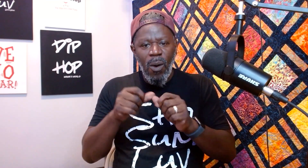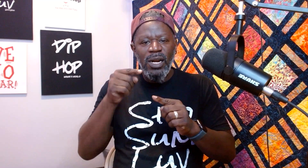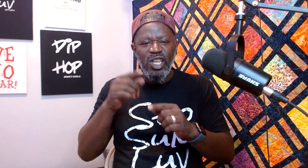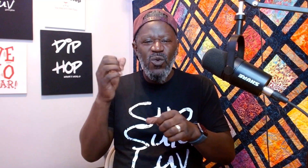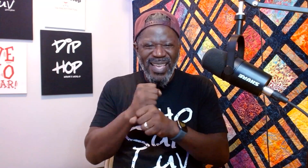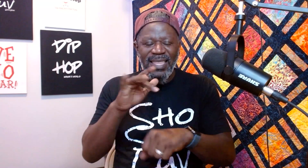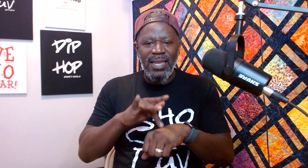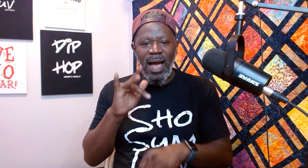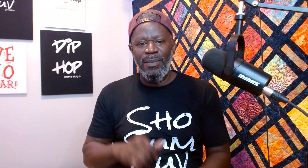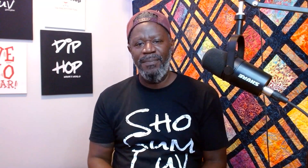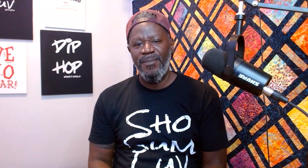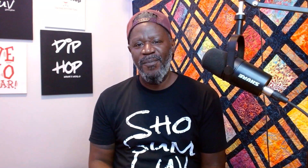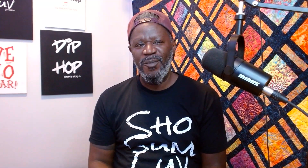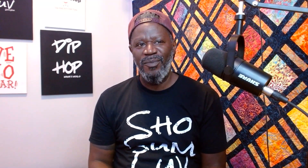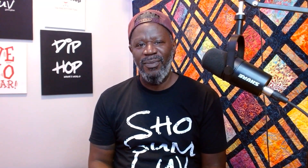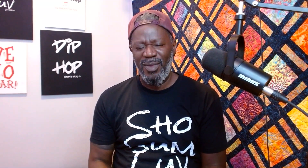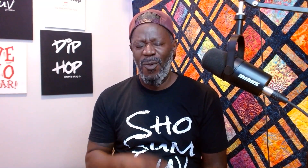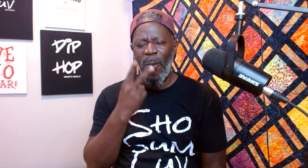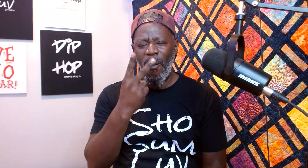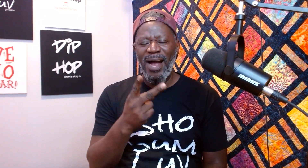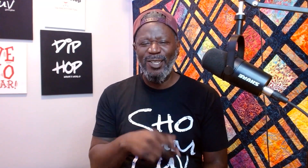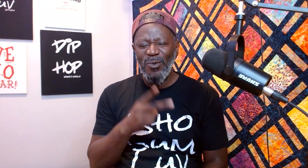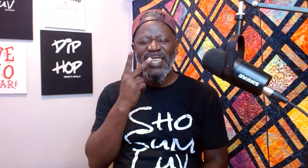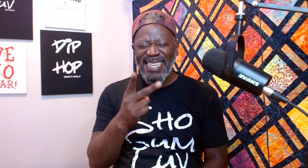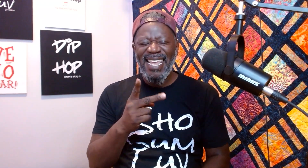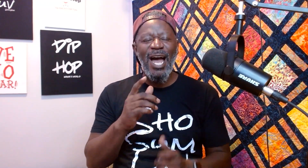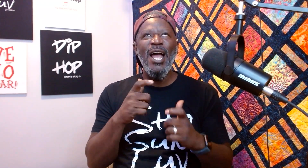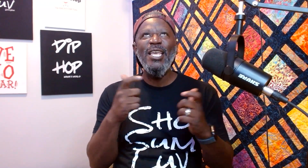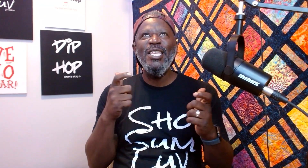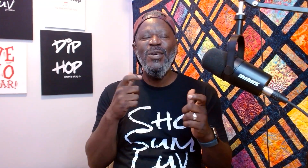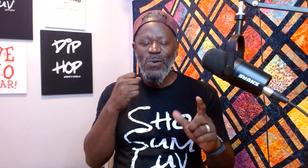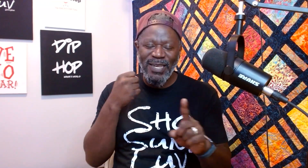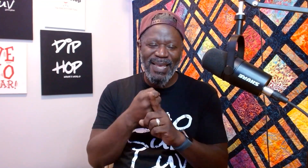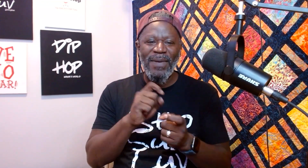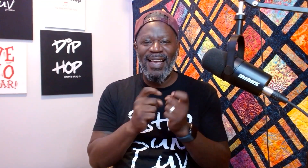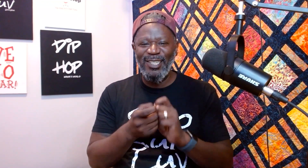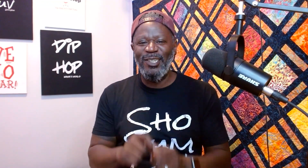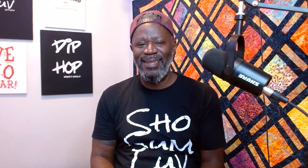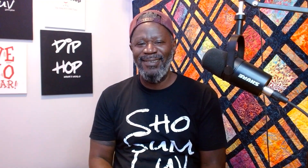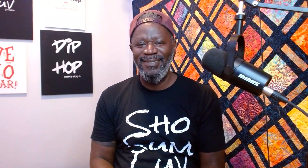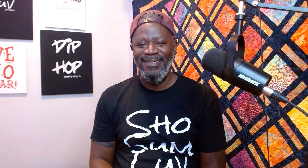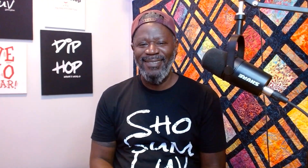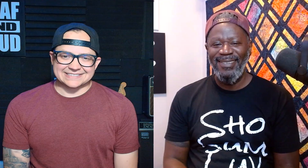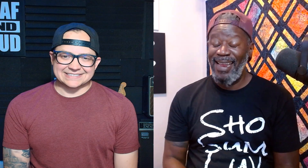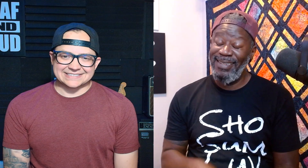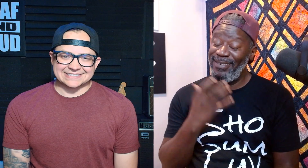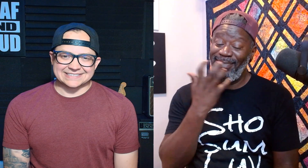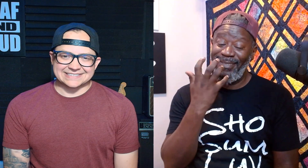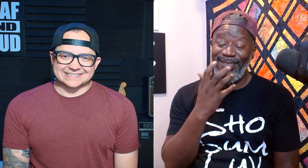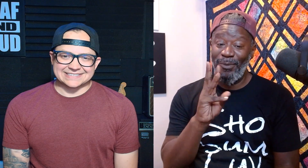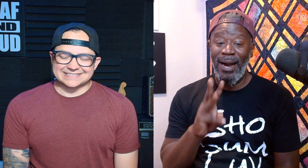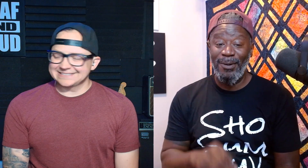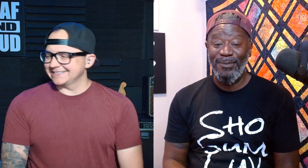Keep going until you get that diamond. Watch. You will see a huge impact and change. And